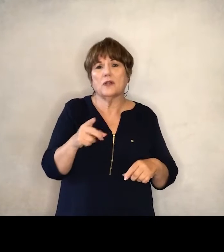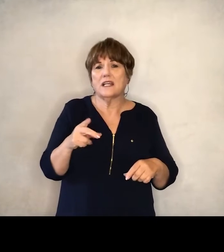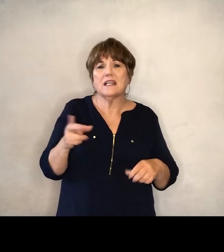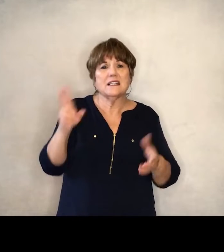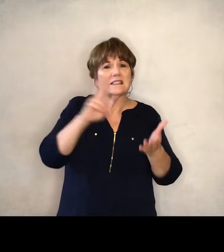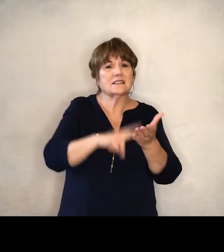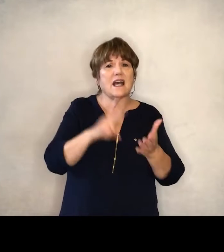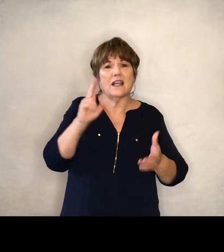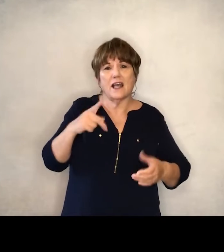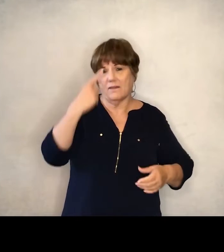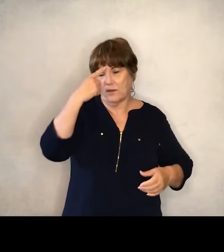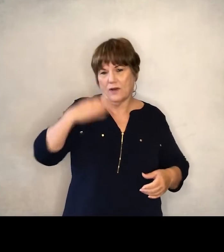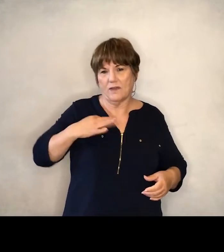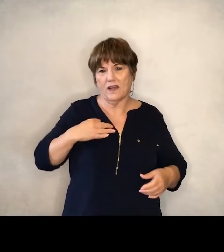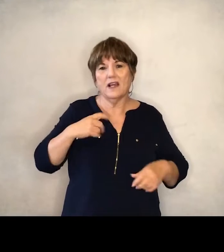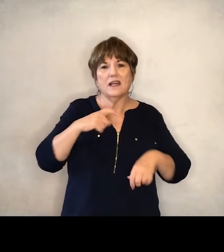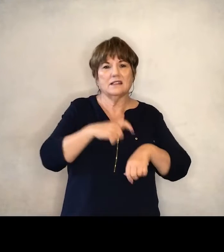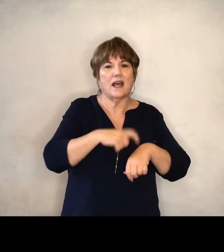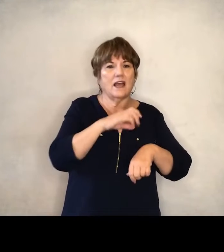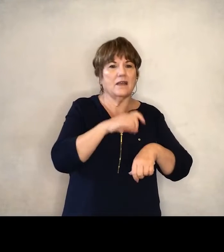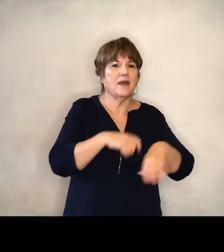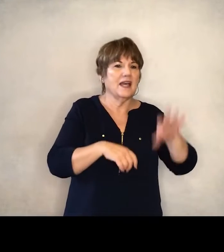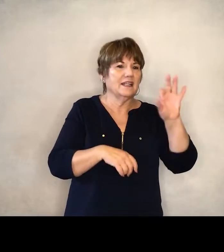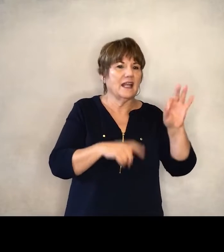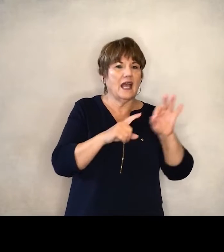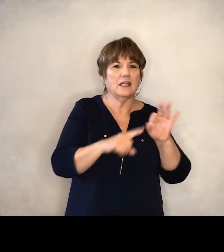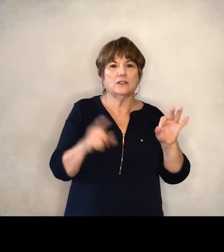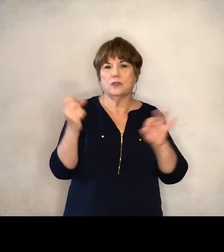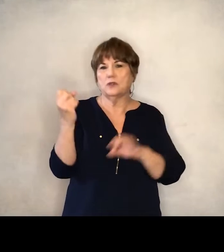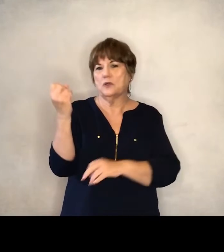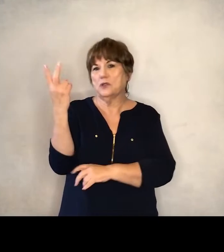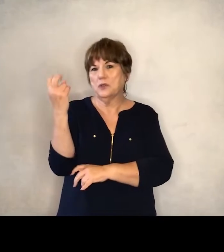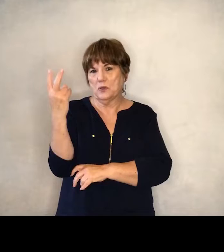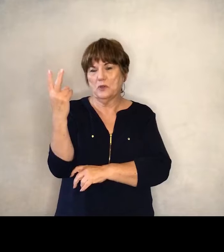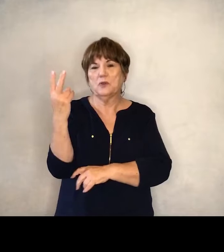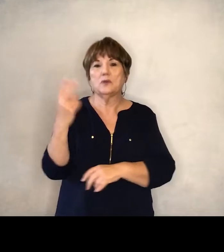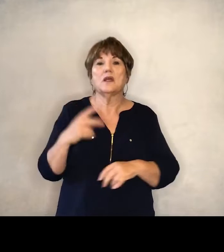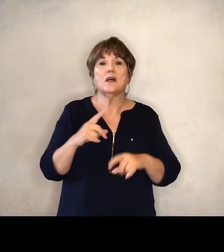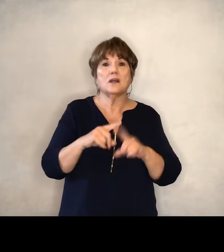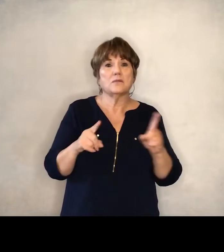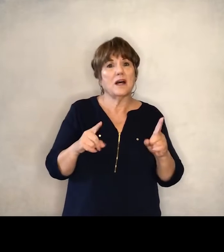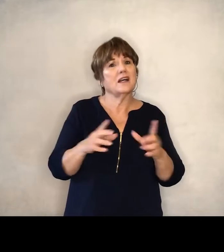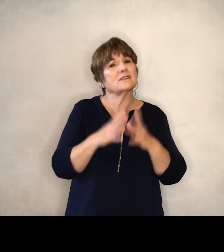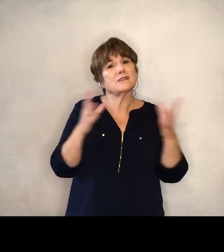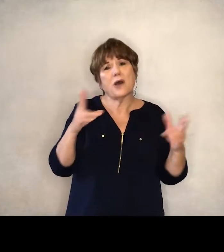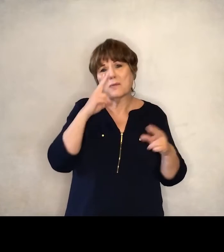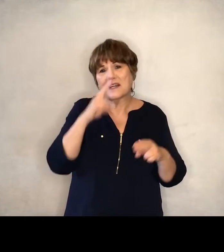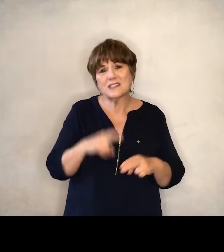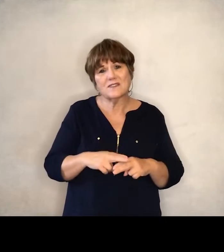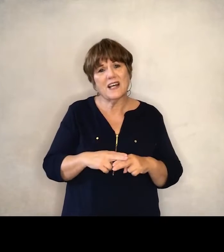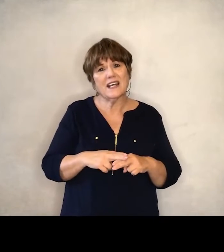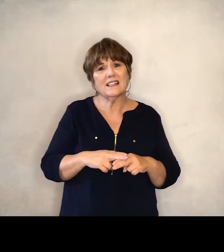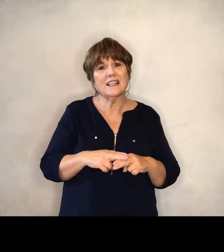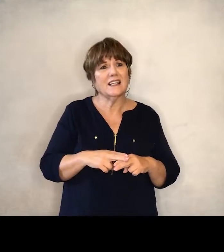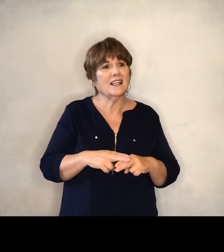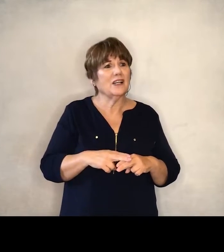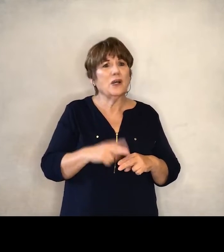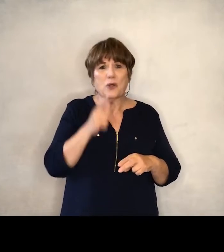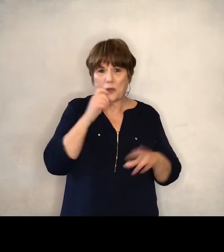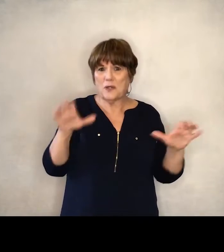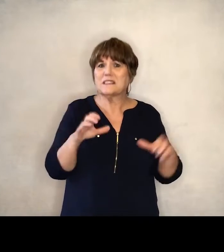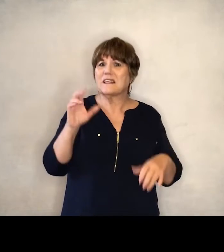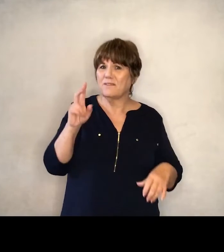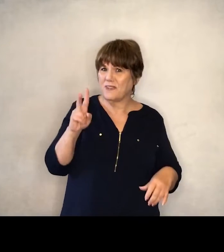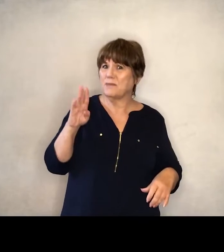9 to noon, so it's not a big commitment, but it's so much fun. If you've ever done, who's done VBS with us